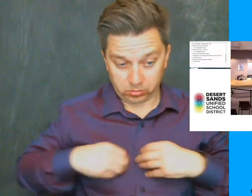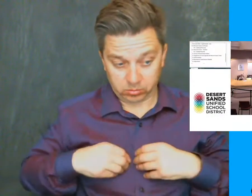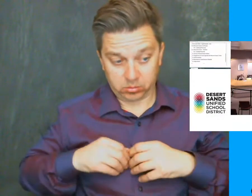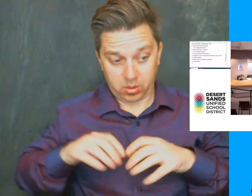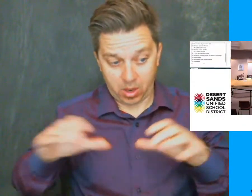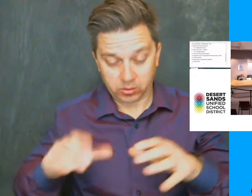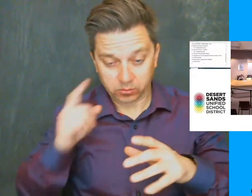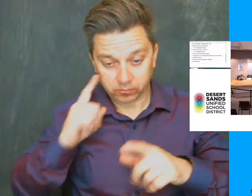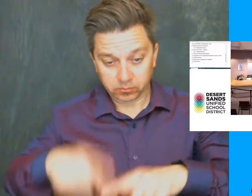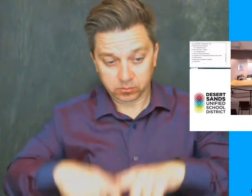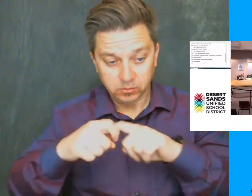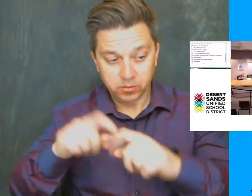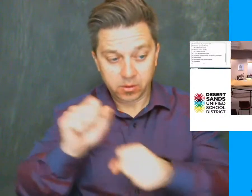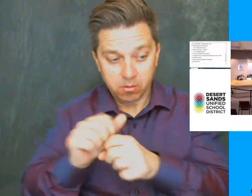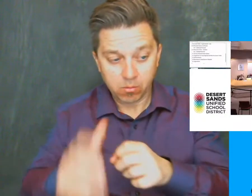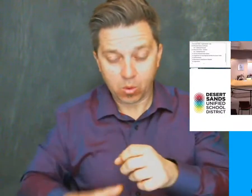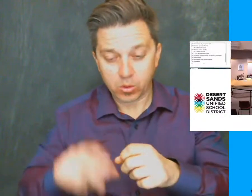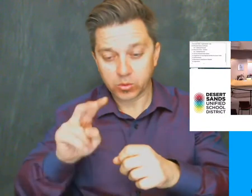number